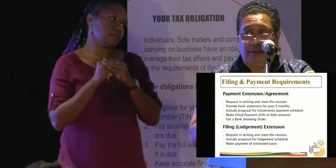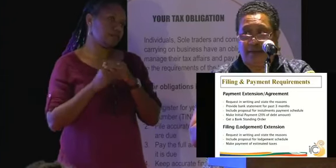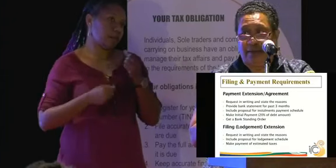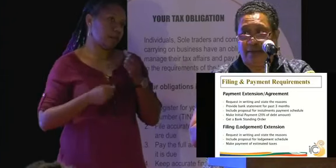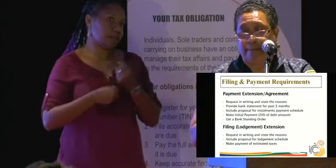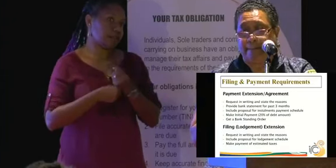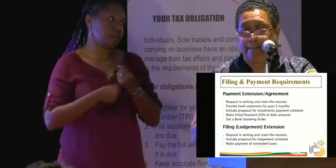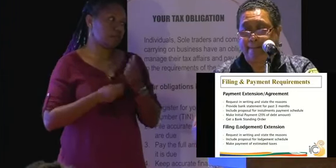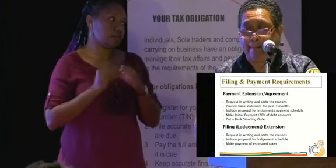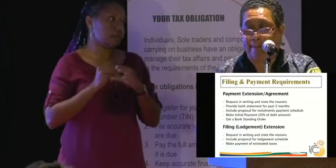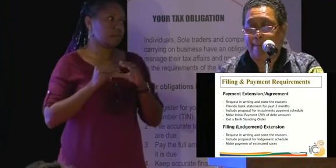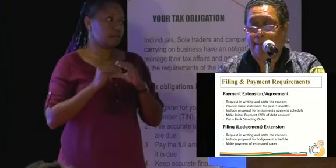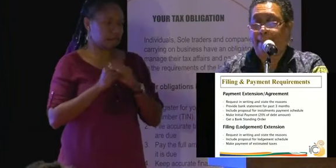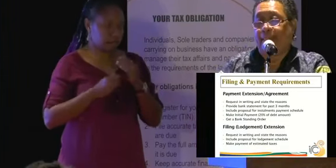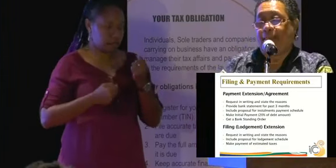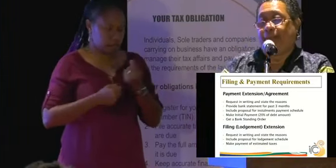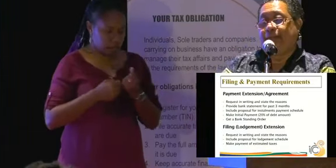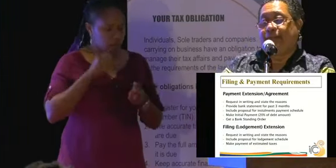Okay,